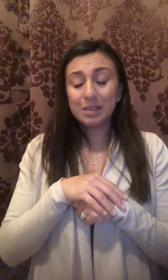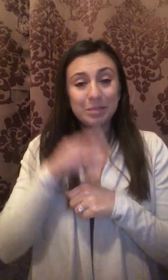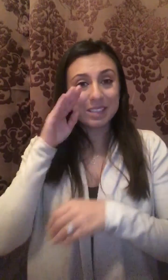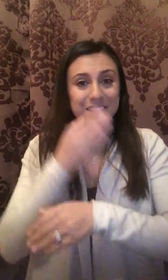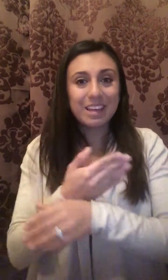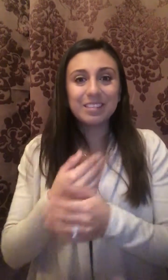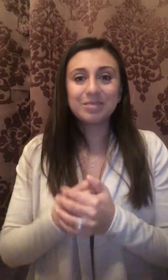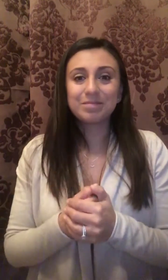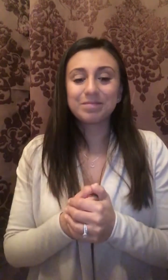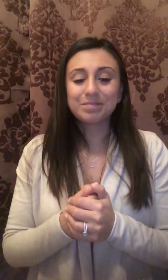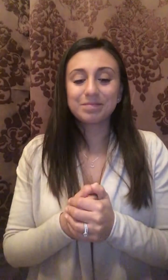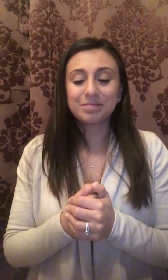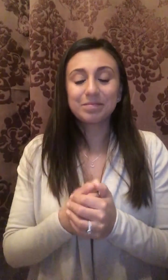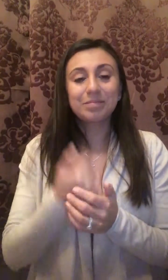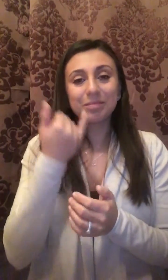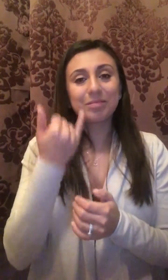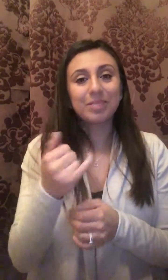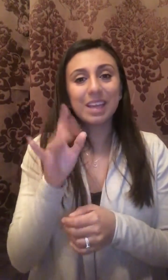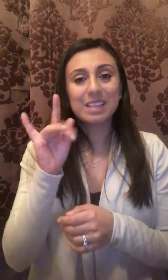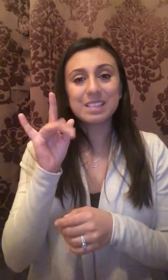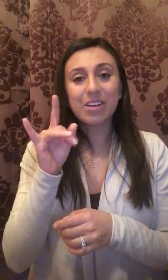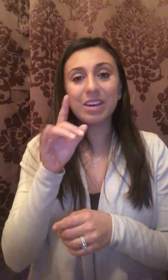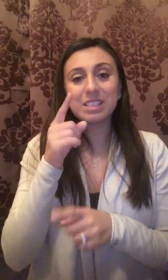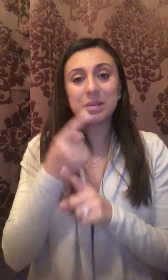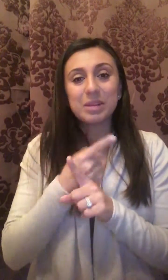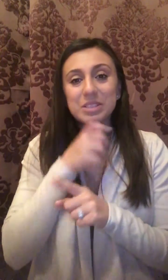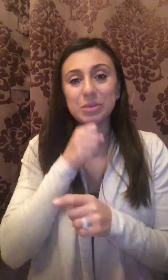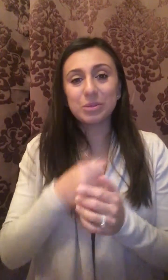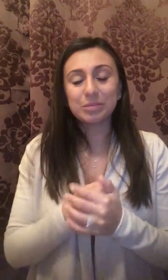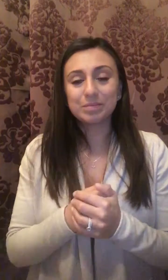My son, he is now 18 months old.